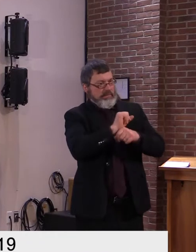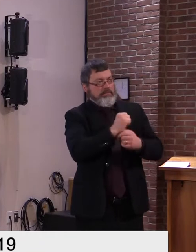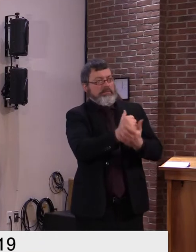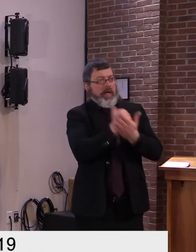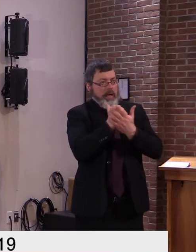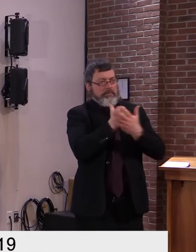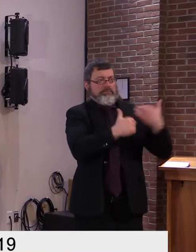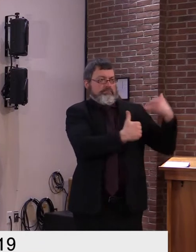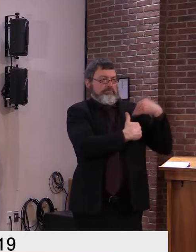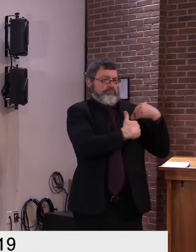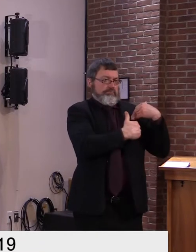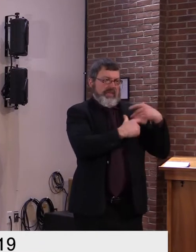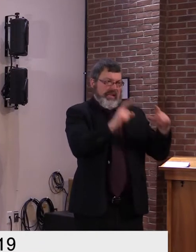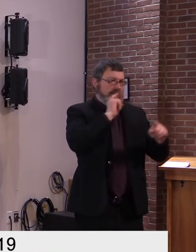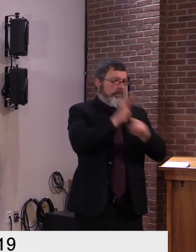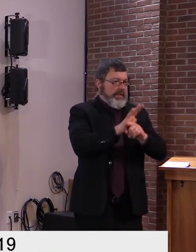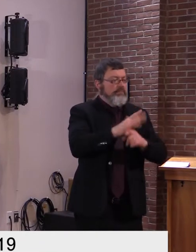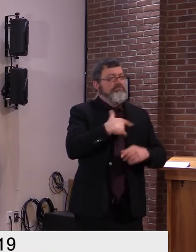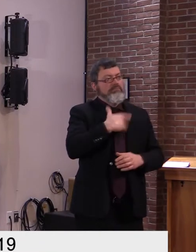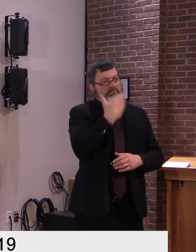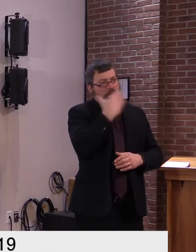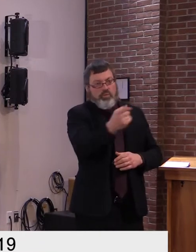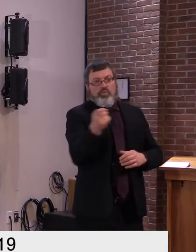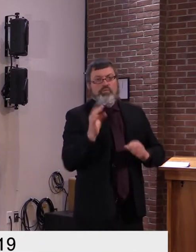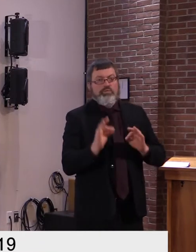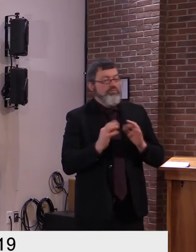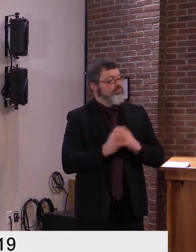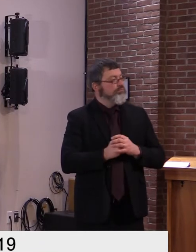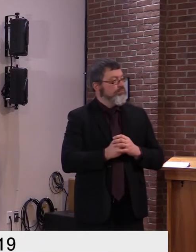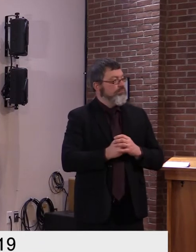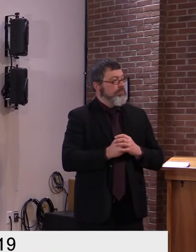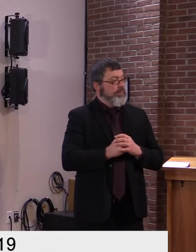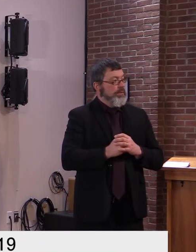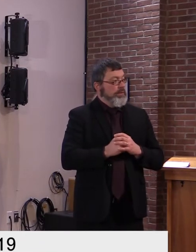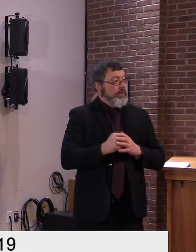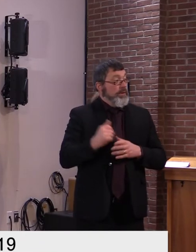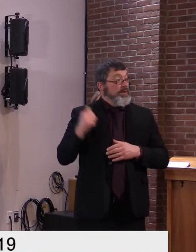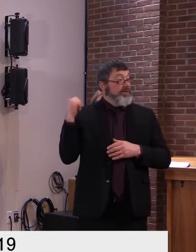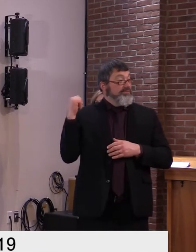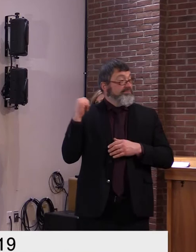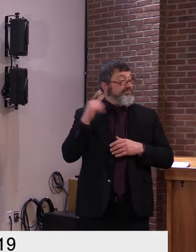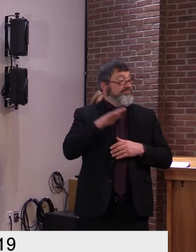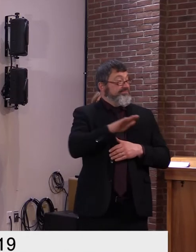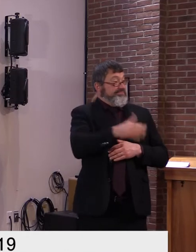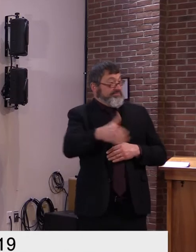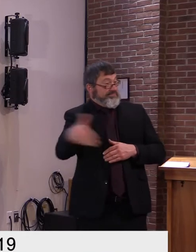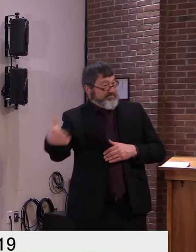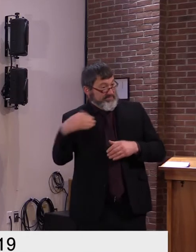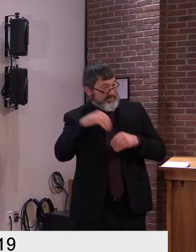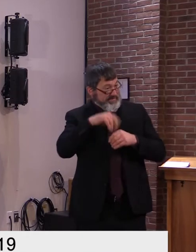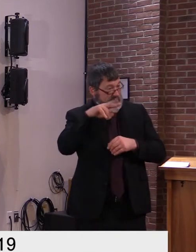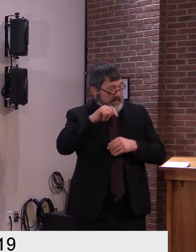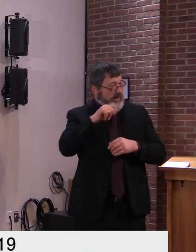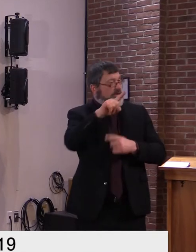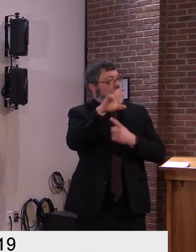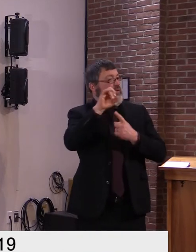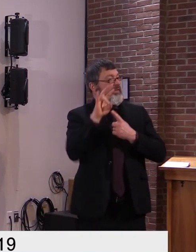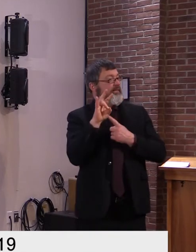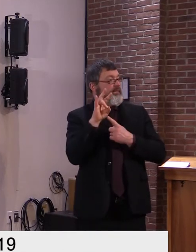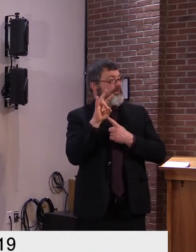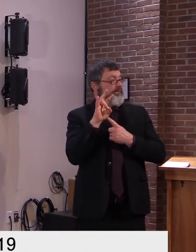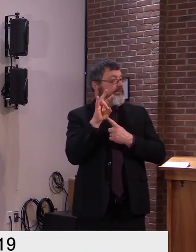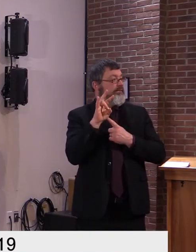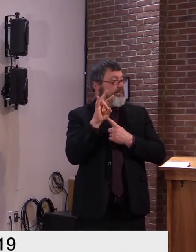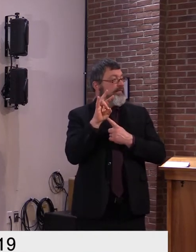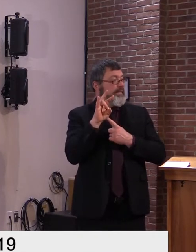Our own count of deaths that you saw is at 107. I want to stress that not all deaths occur in nursing